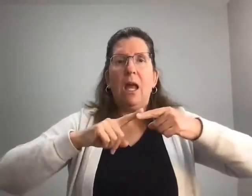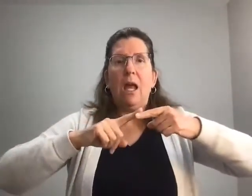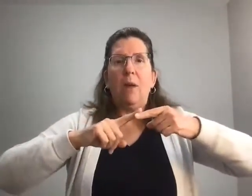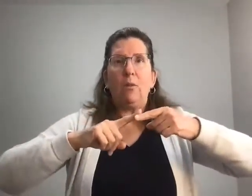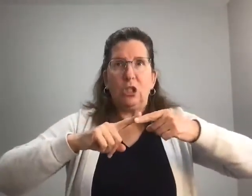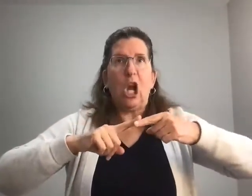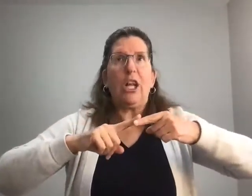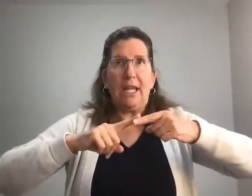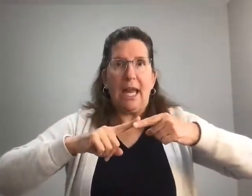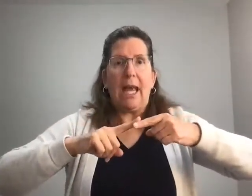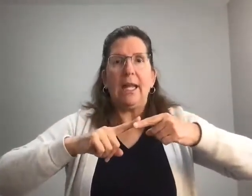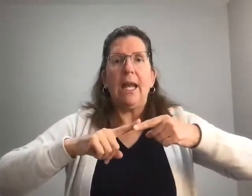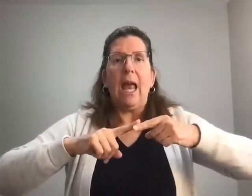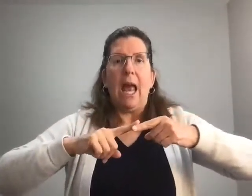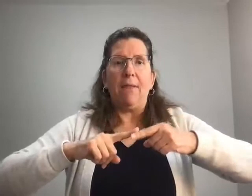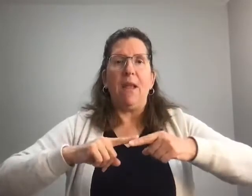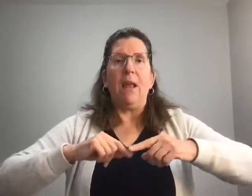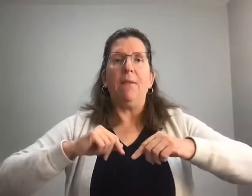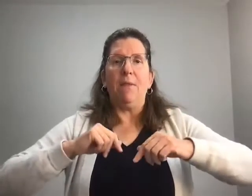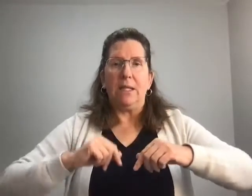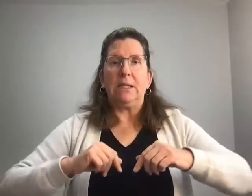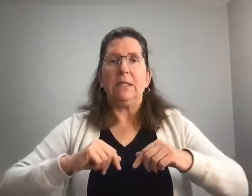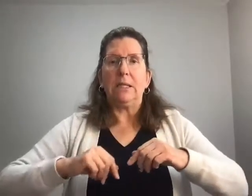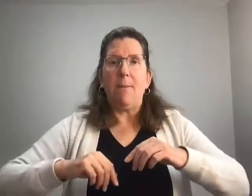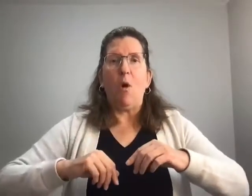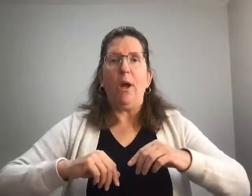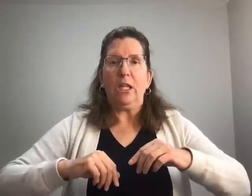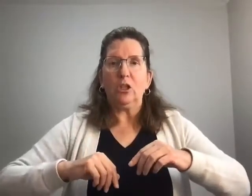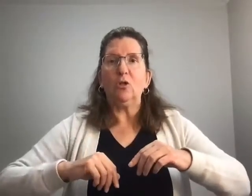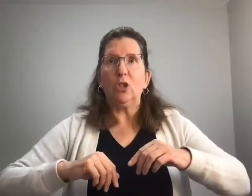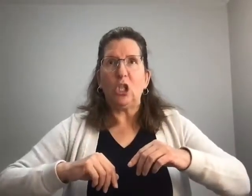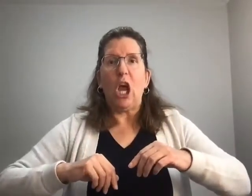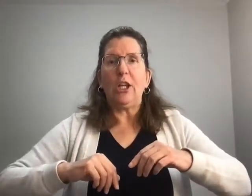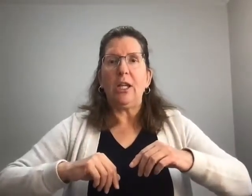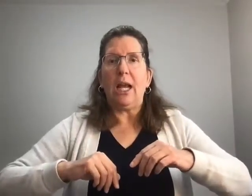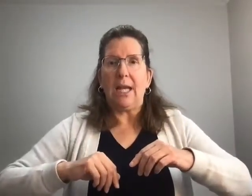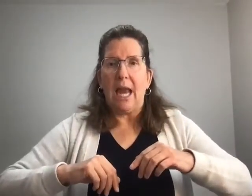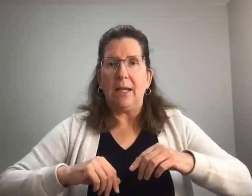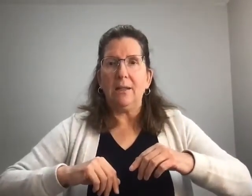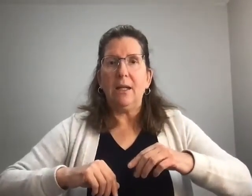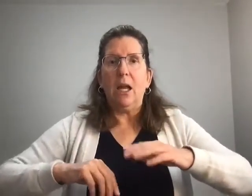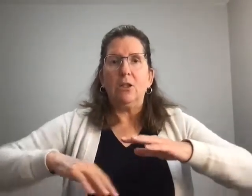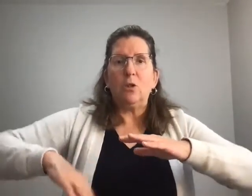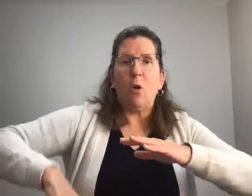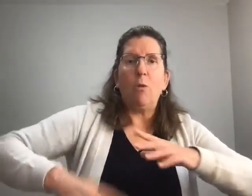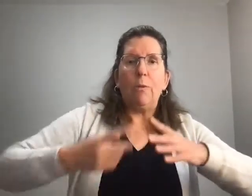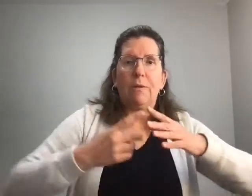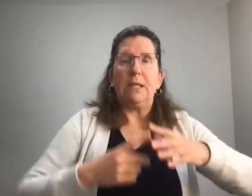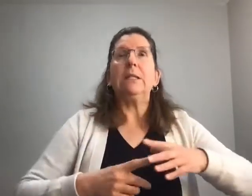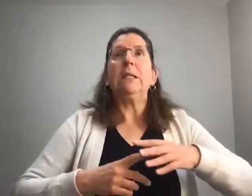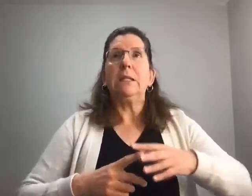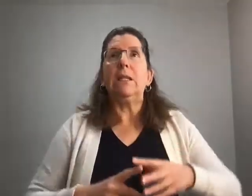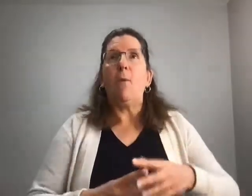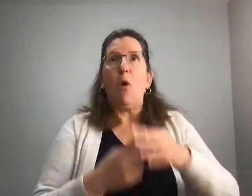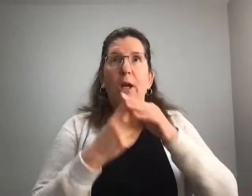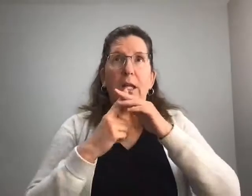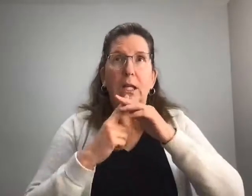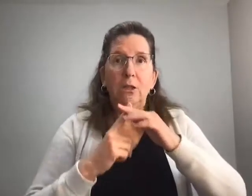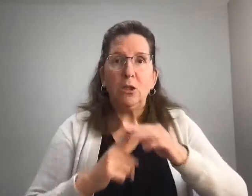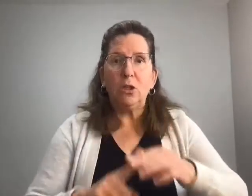we start again, and then this is the morning, you start again. So this is the morning,